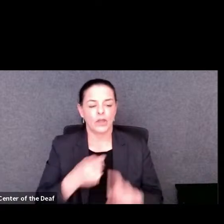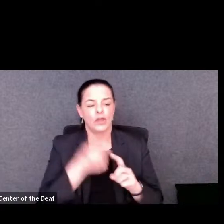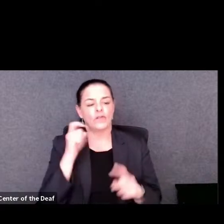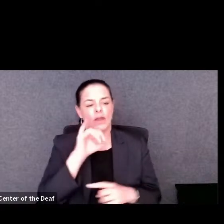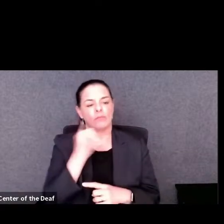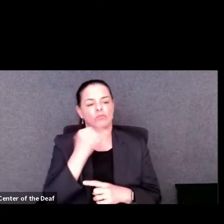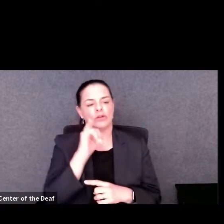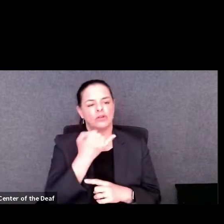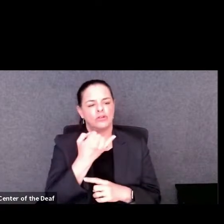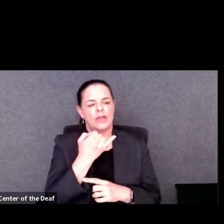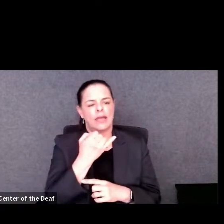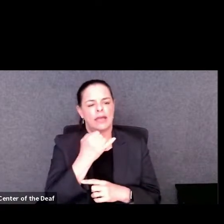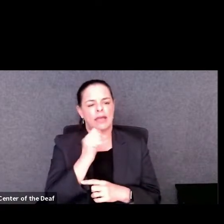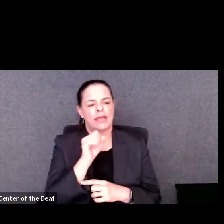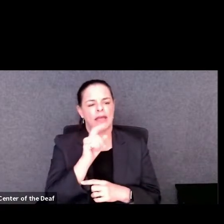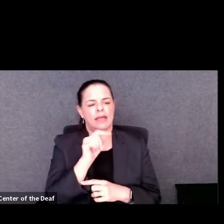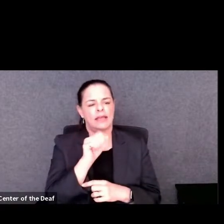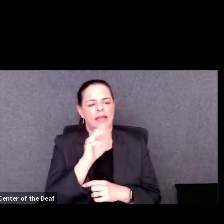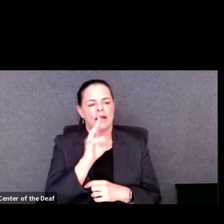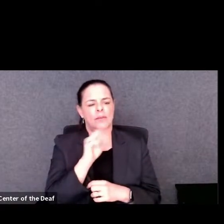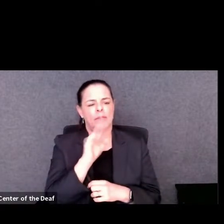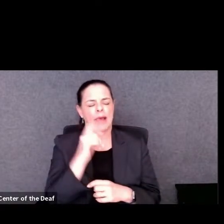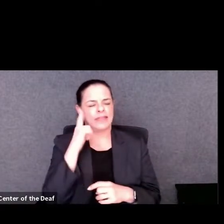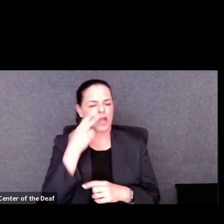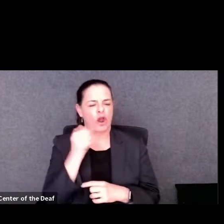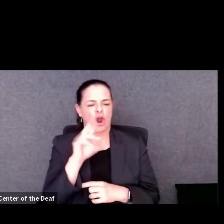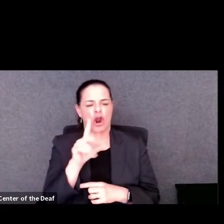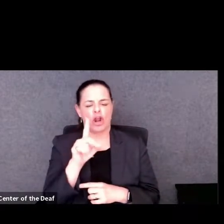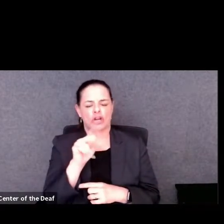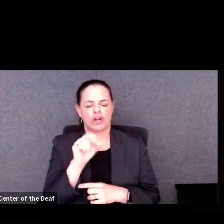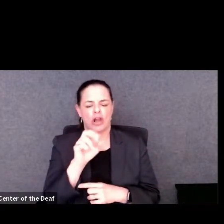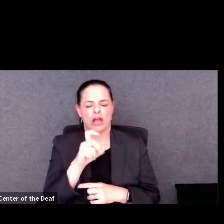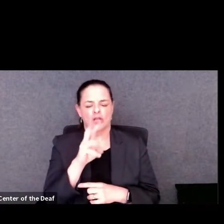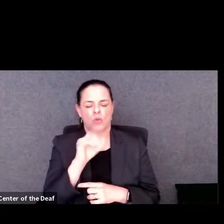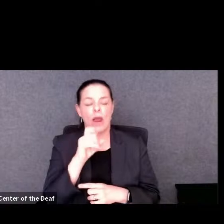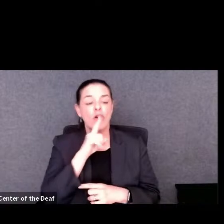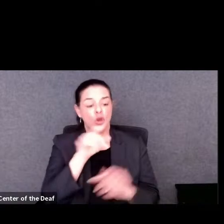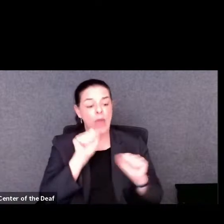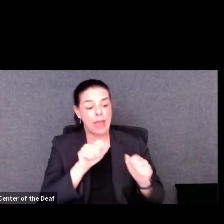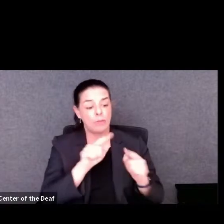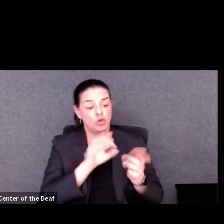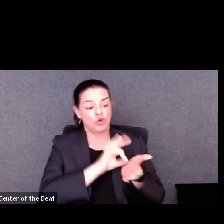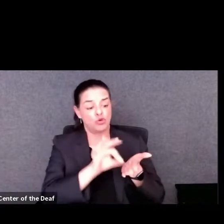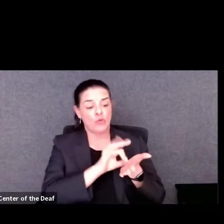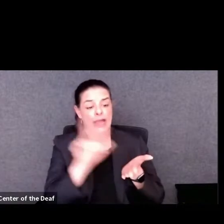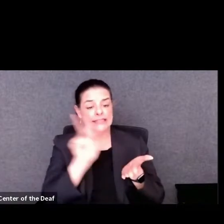From JJ, I believe with Hard Knocks Wire, are you able to track Knox teachers?